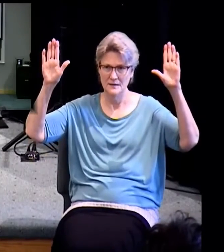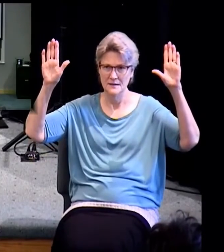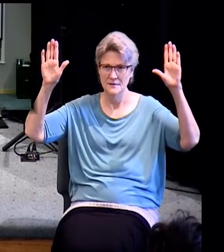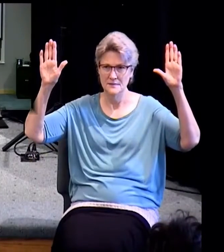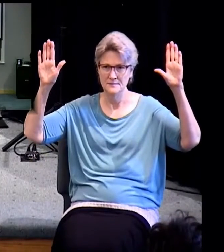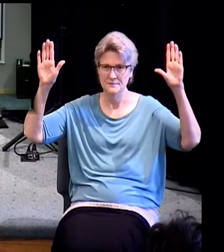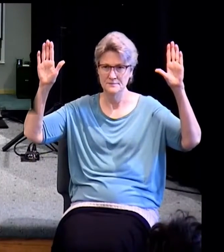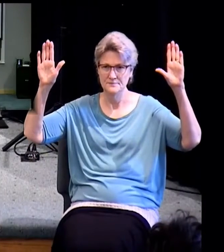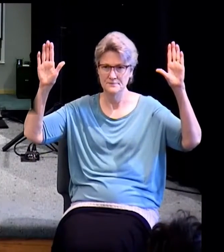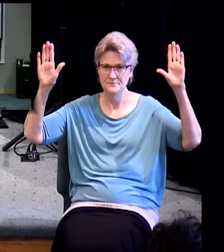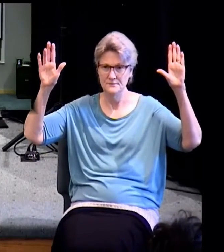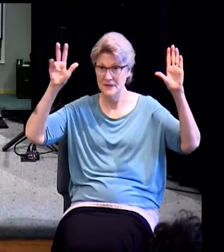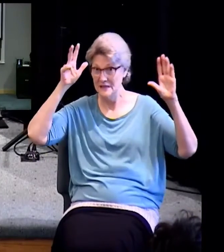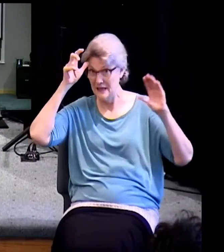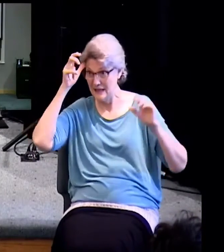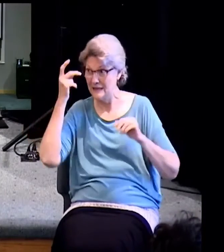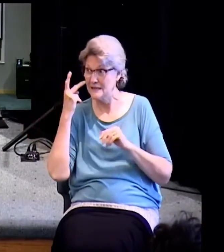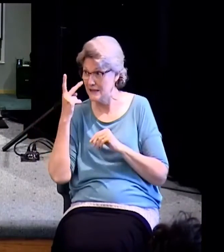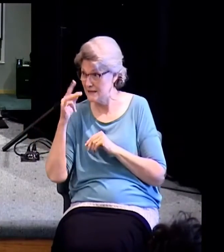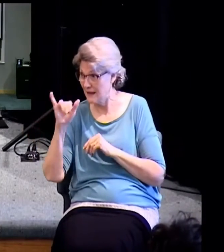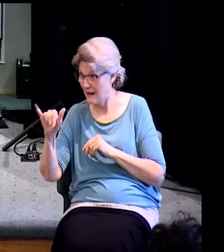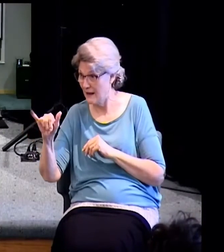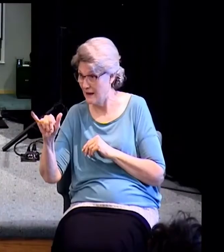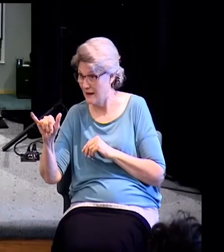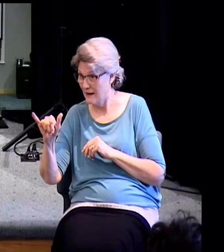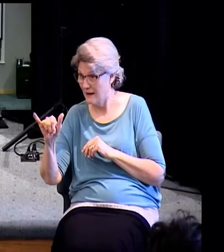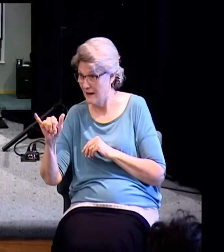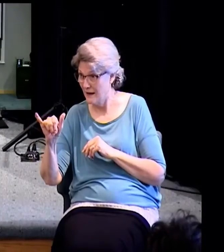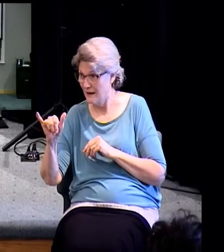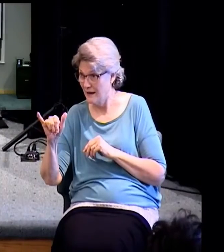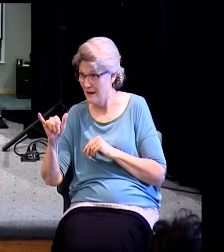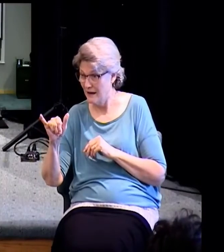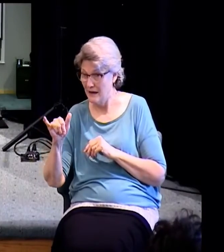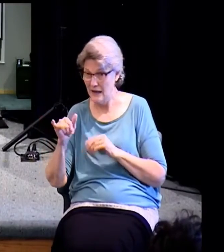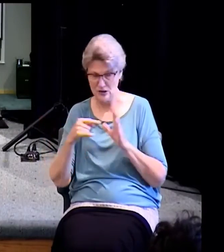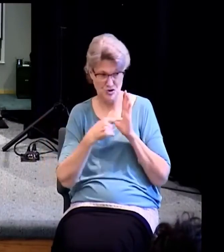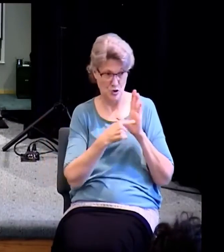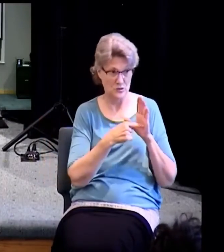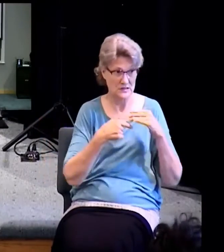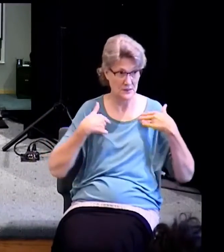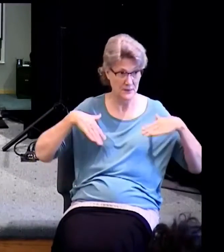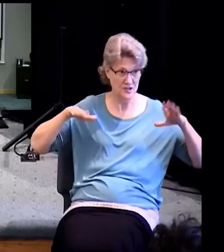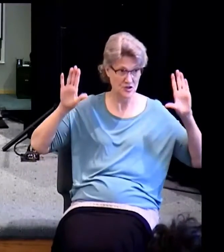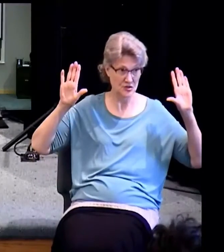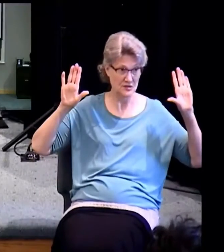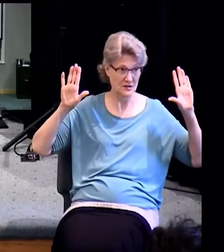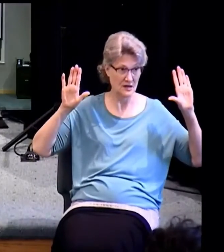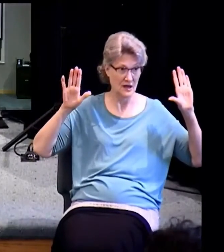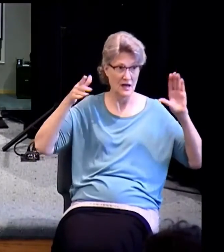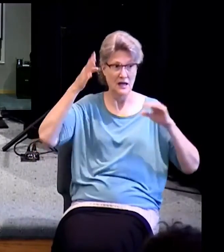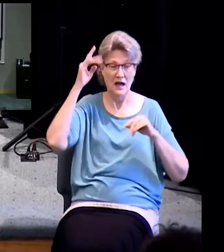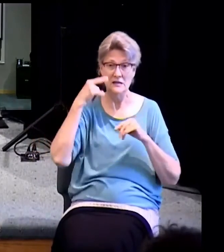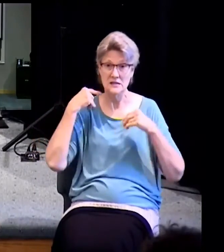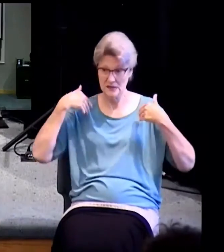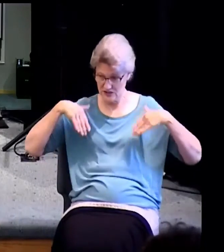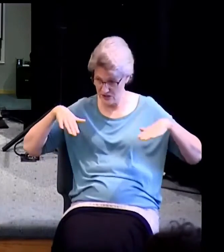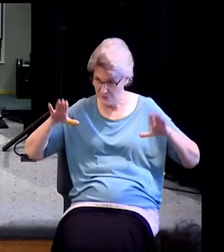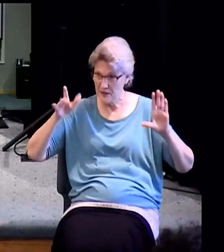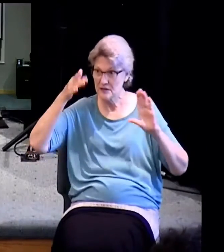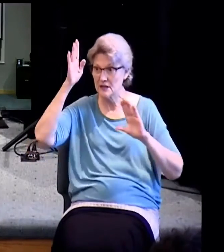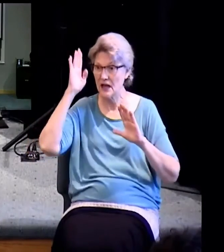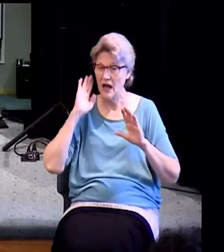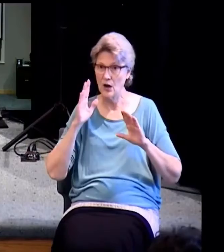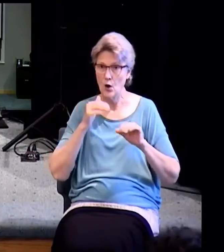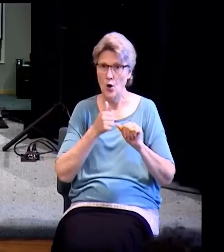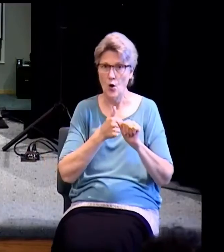Satan sees that. Isn't it a sign of submission? Didn't God say, submit unto God